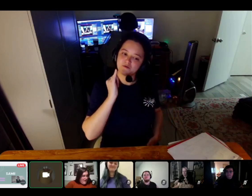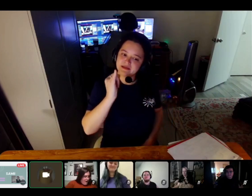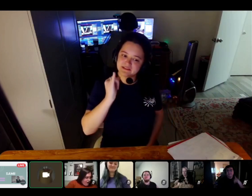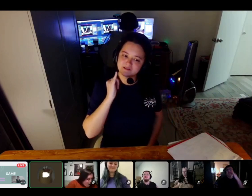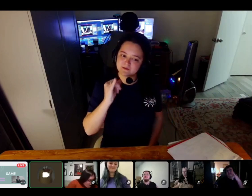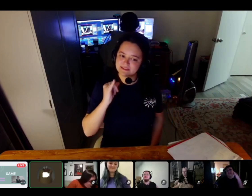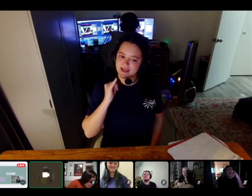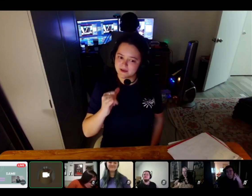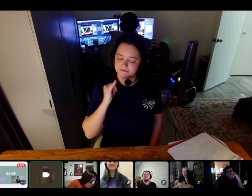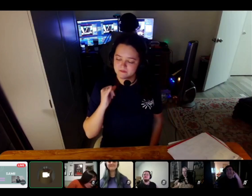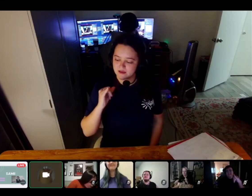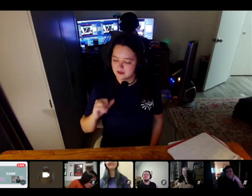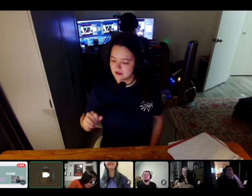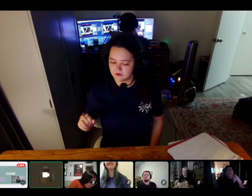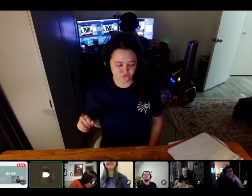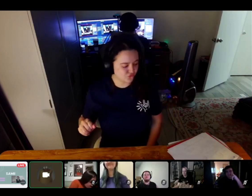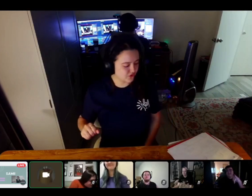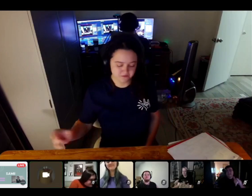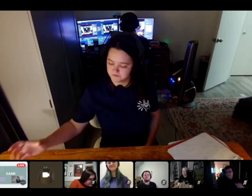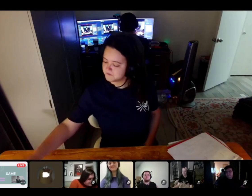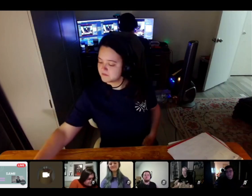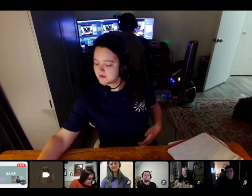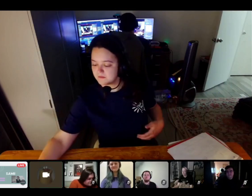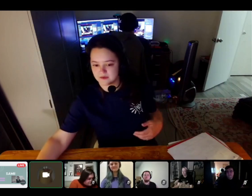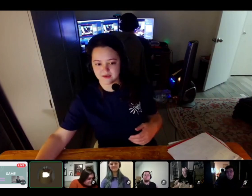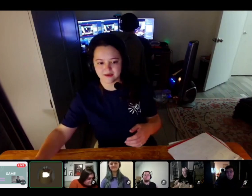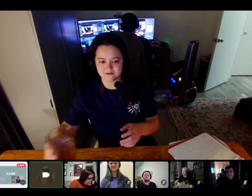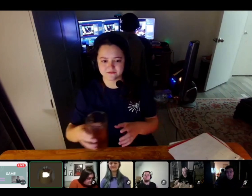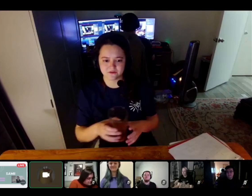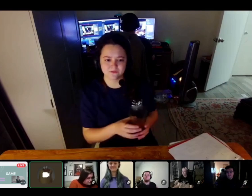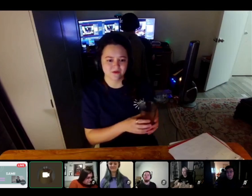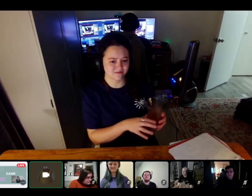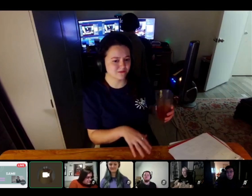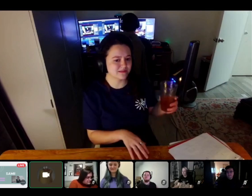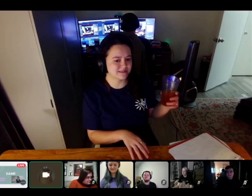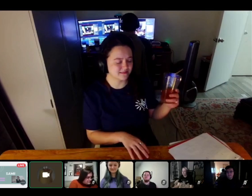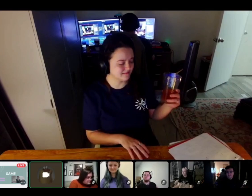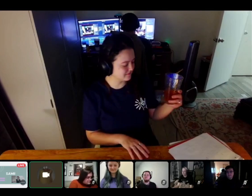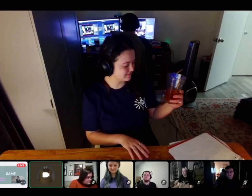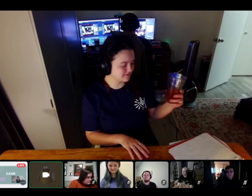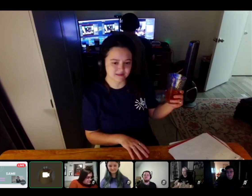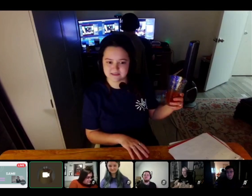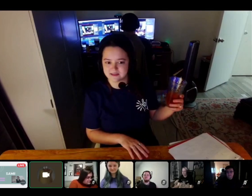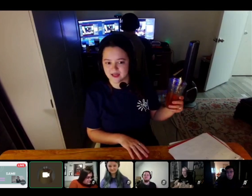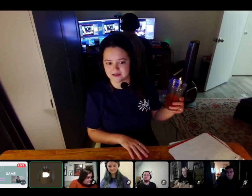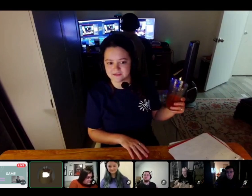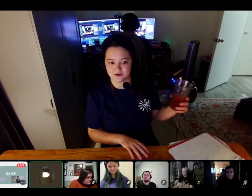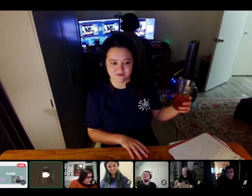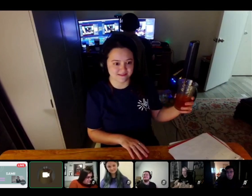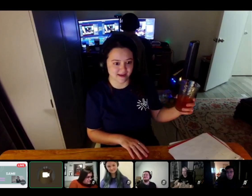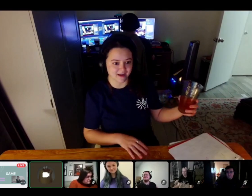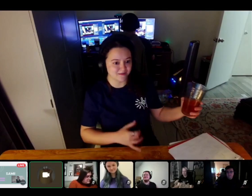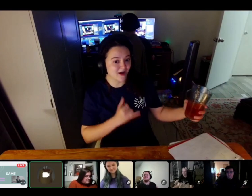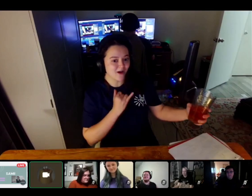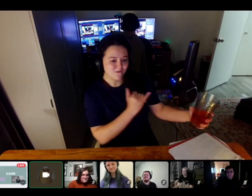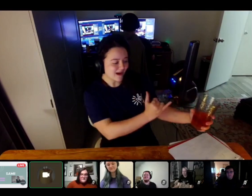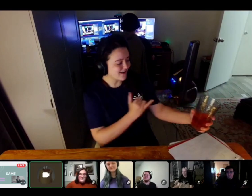me too, same. If me and for whatever reason this glass are the same, wow, we're